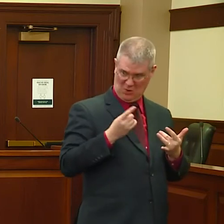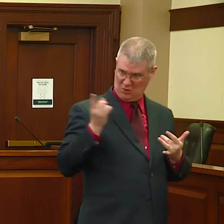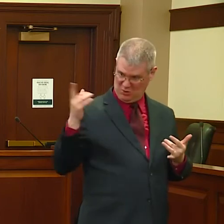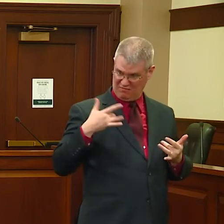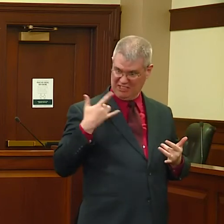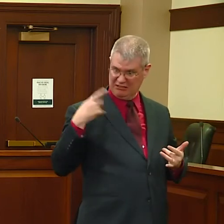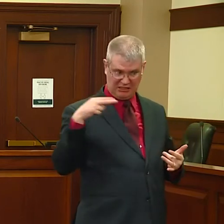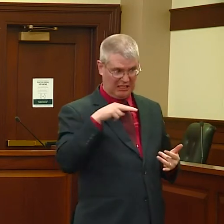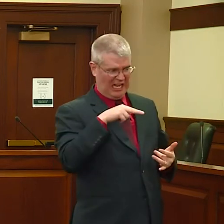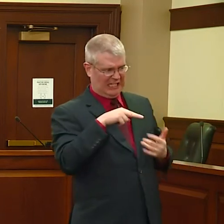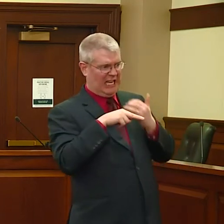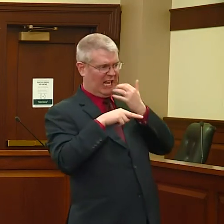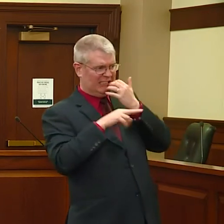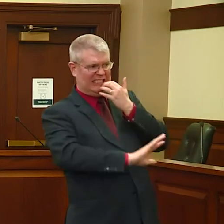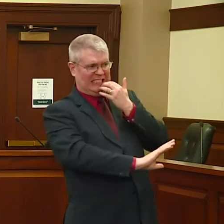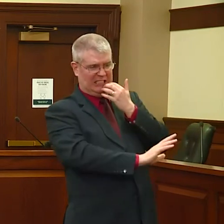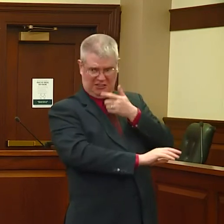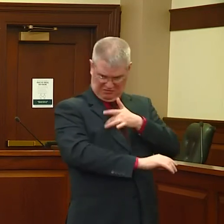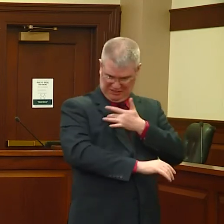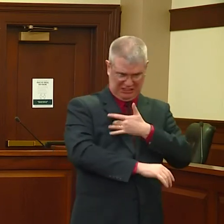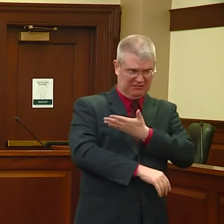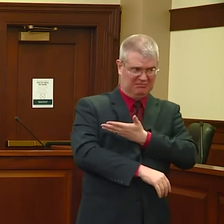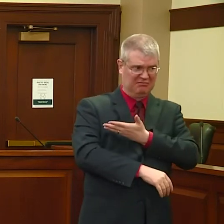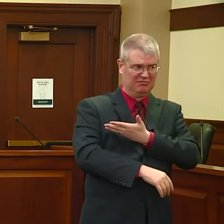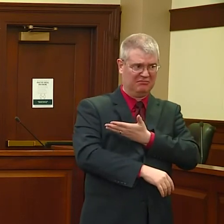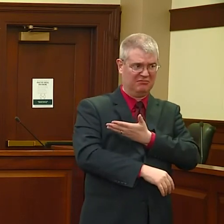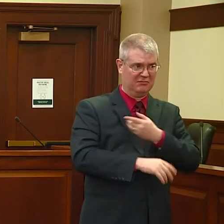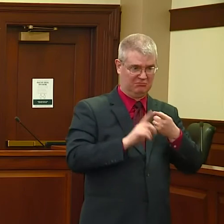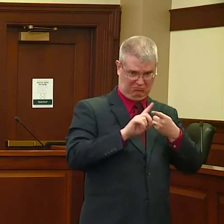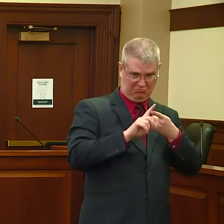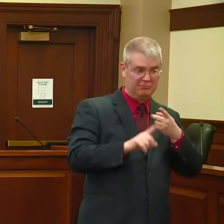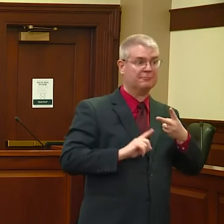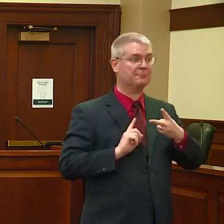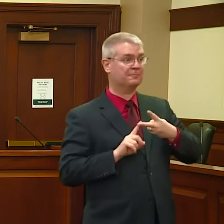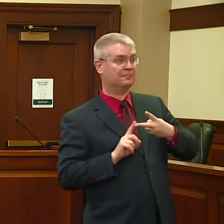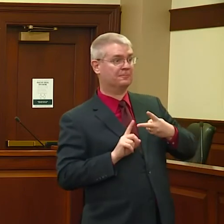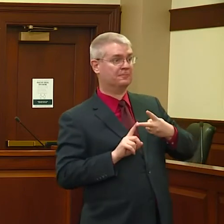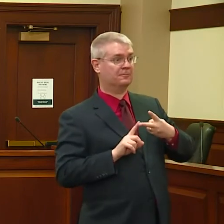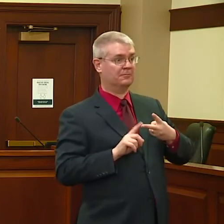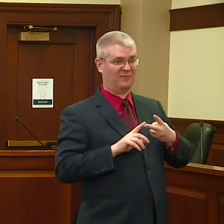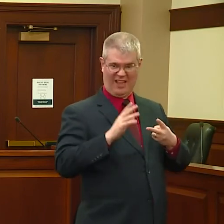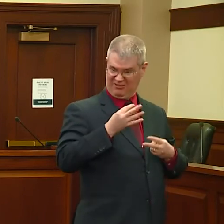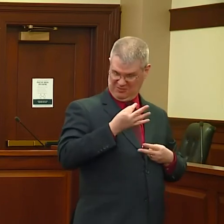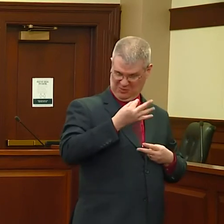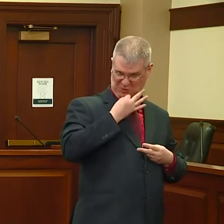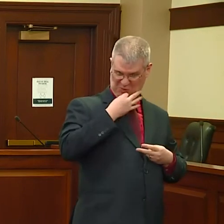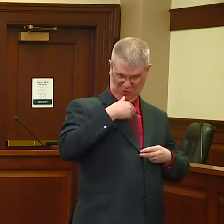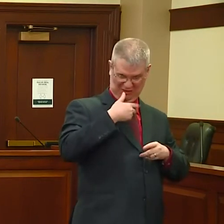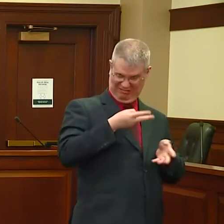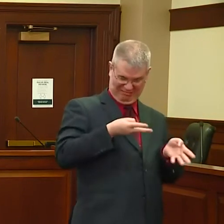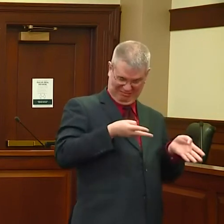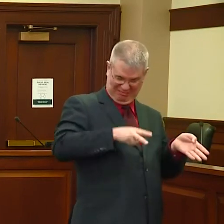be a super spreader? Well, Brian, first let me talk about schools, and we've